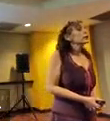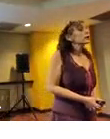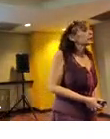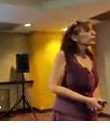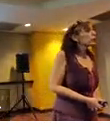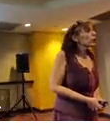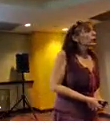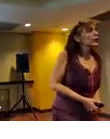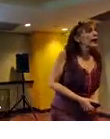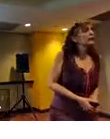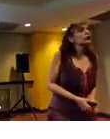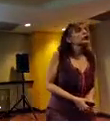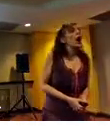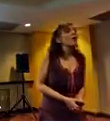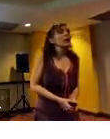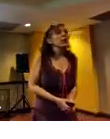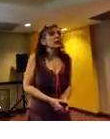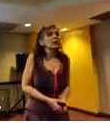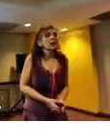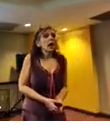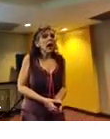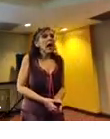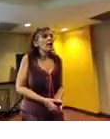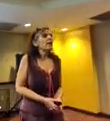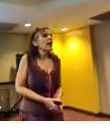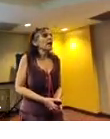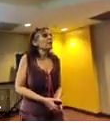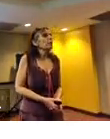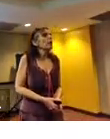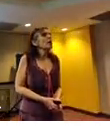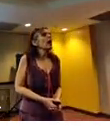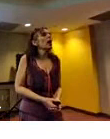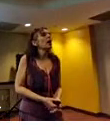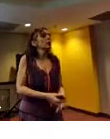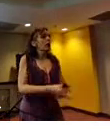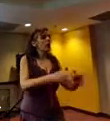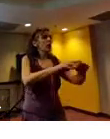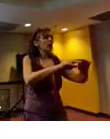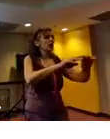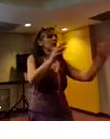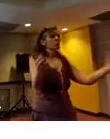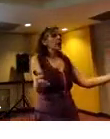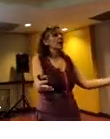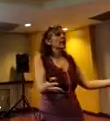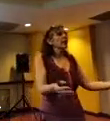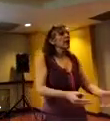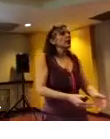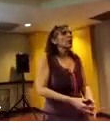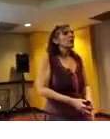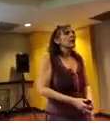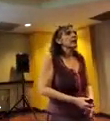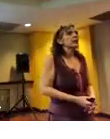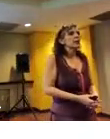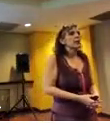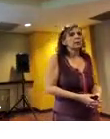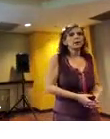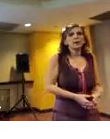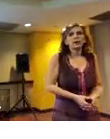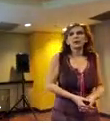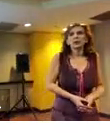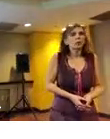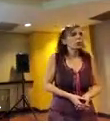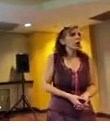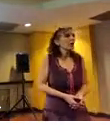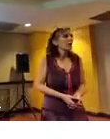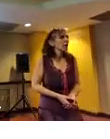Sun Microsystems, of course, had Java. And they put a reigning clause over his